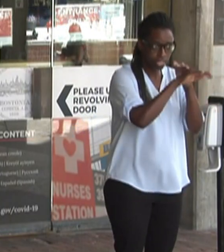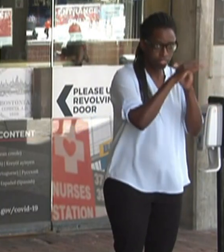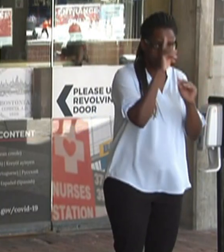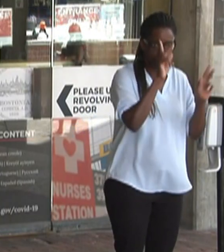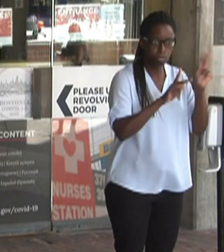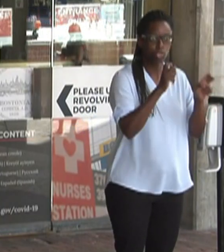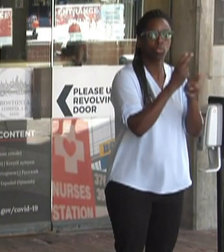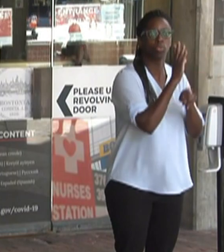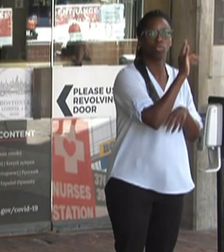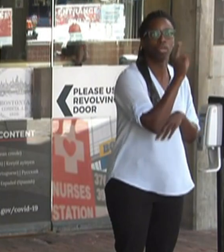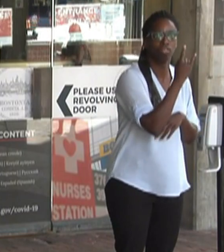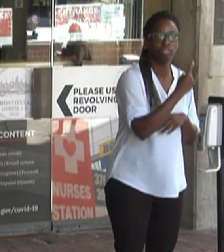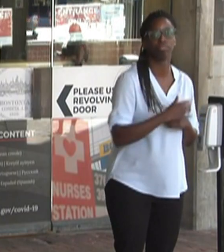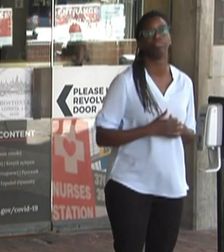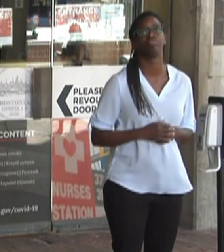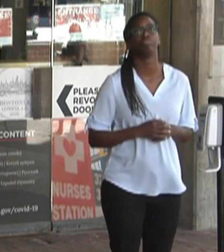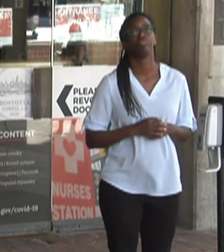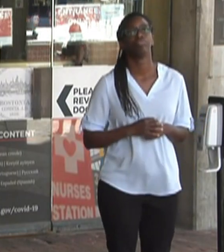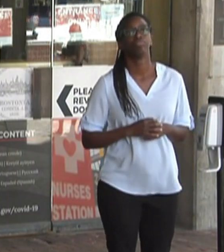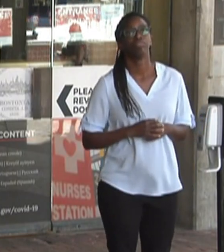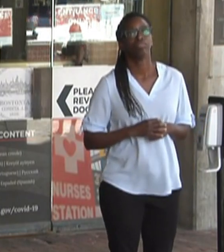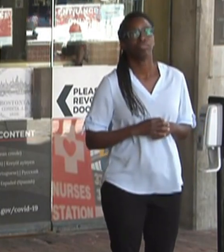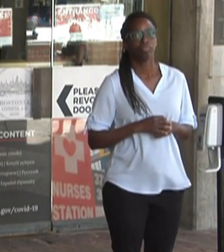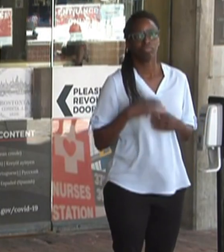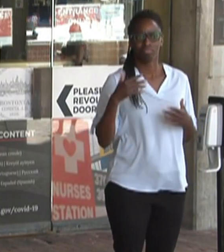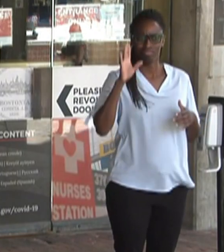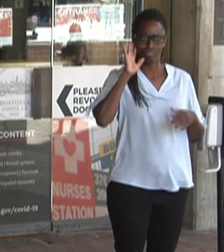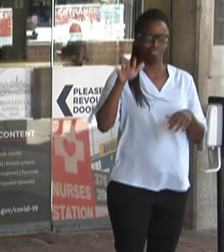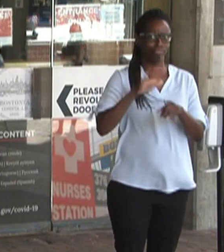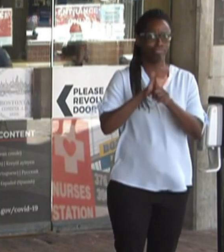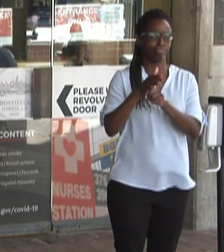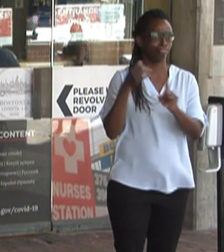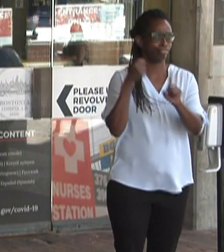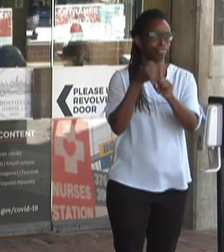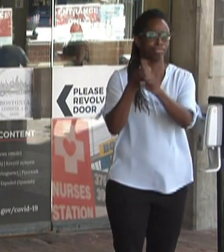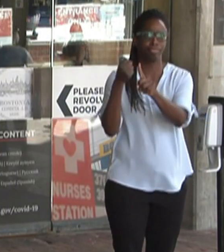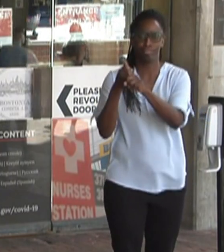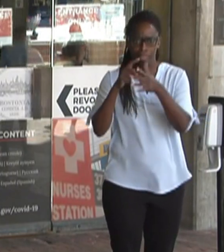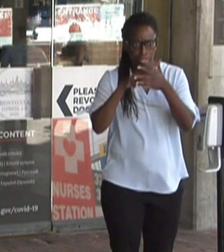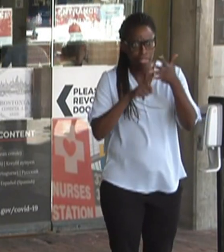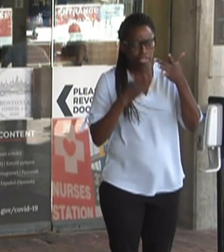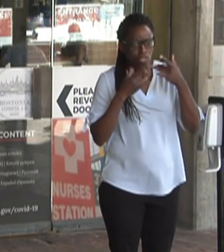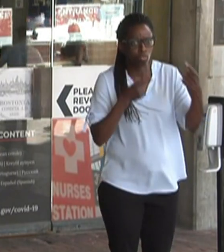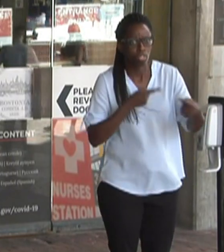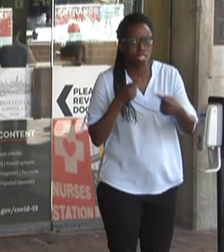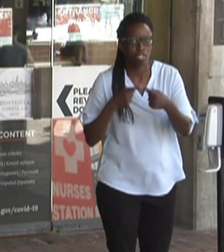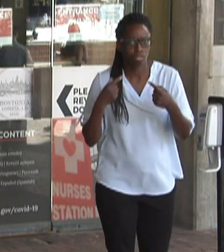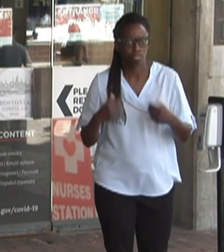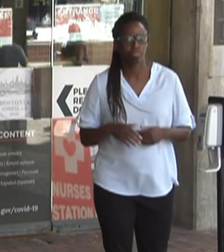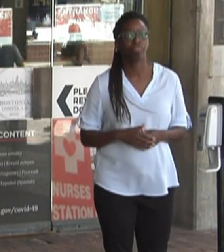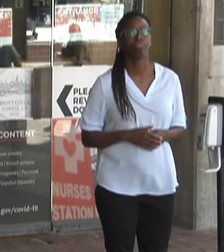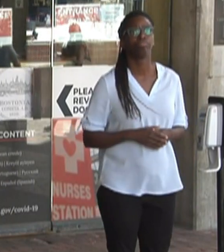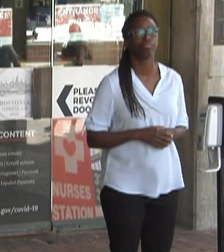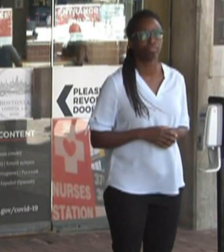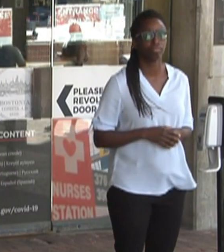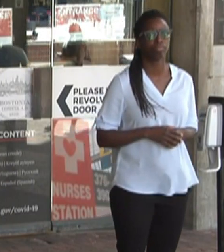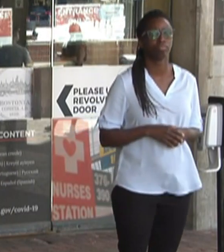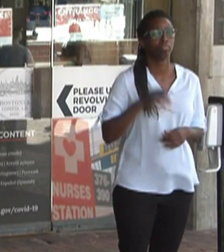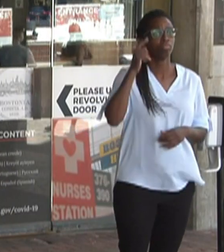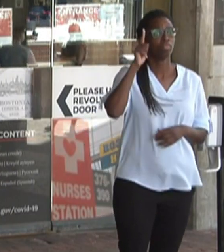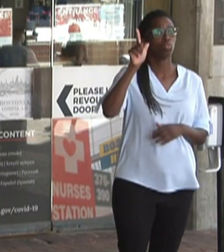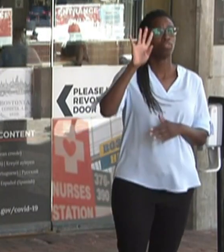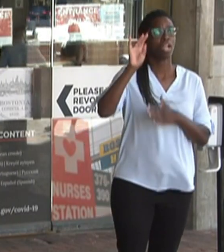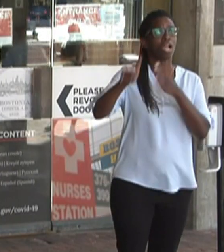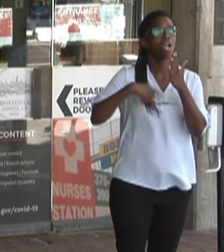launched an outdoor Wi-Fi program. It provides internet access 24 hours a day in the public spaces around 9 Boston Public